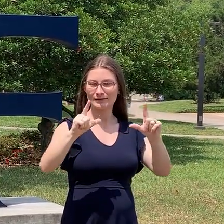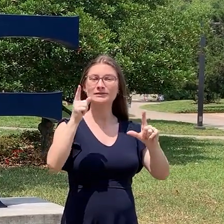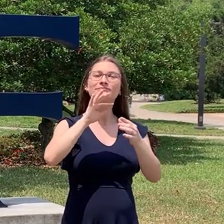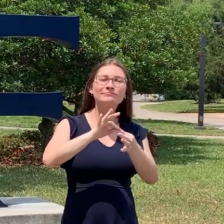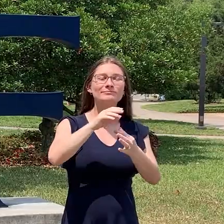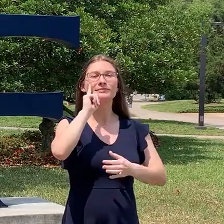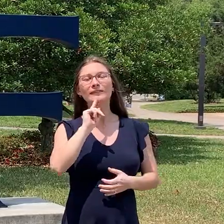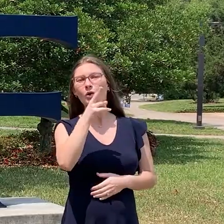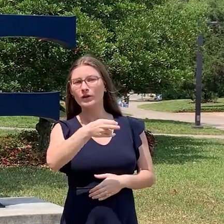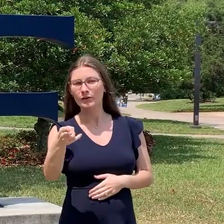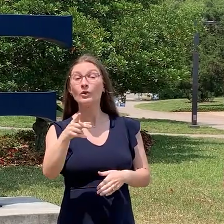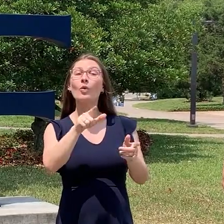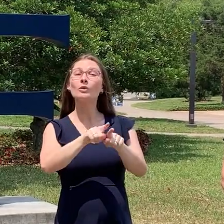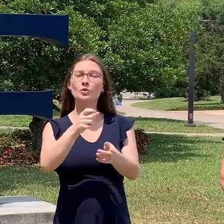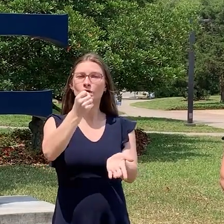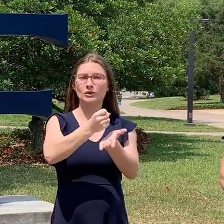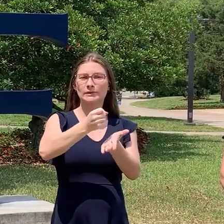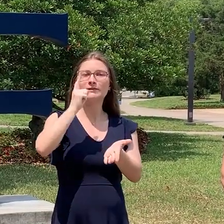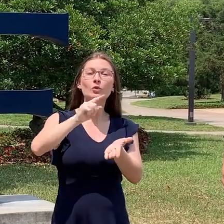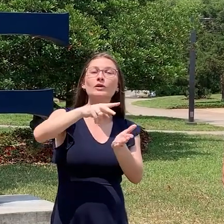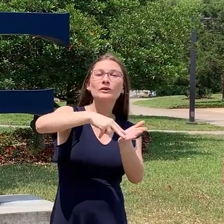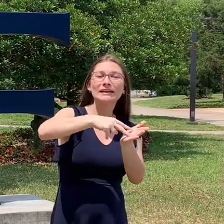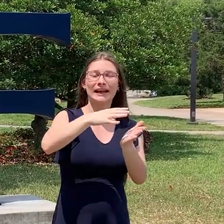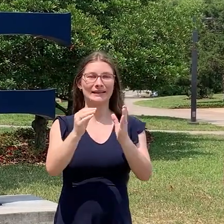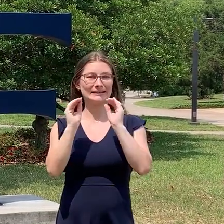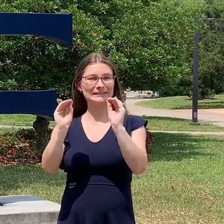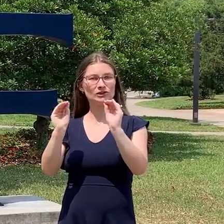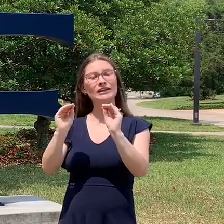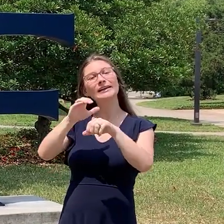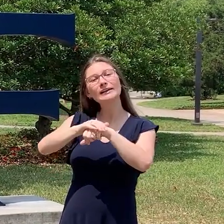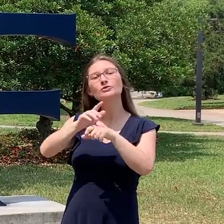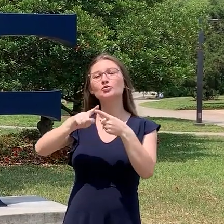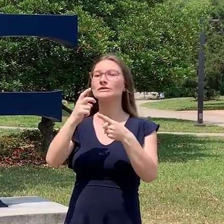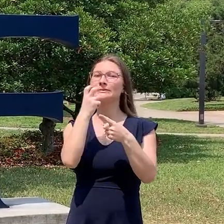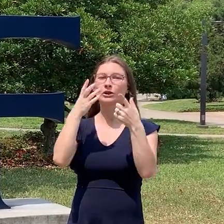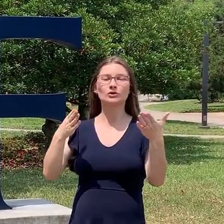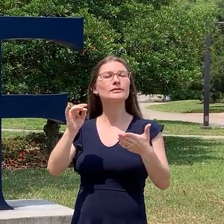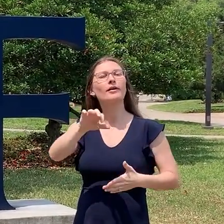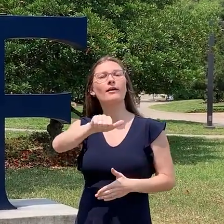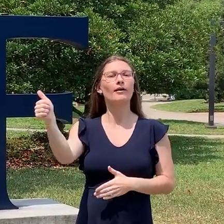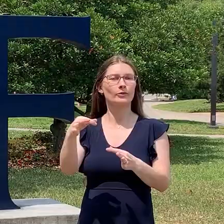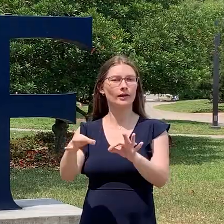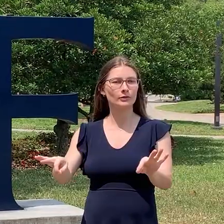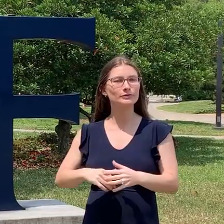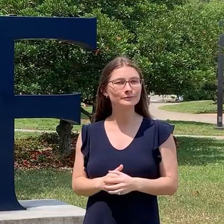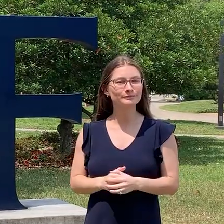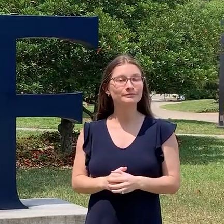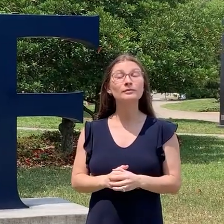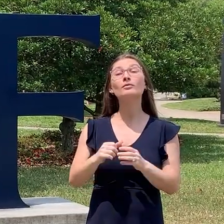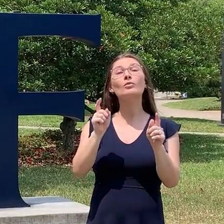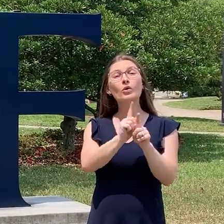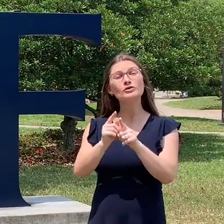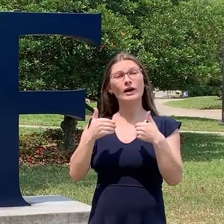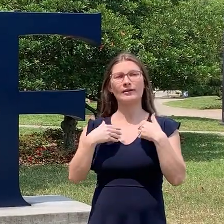hard of hearing, as well as endorsements in reading and teaching English to speakers of other languages. And we have reciprocity